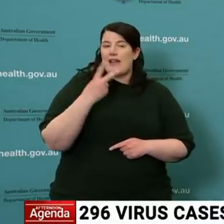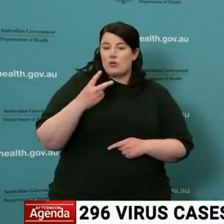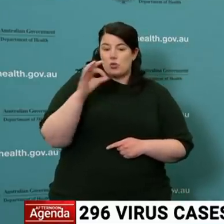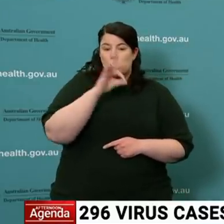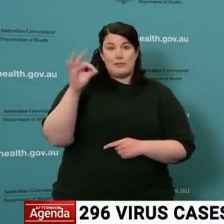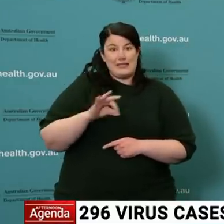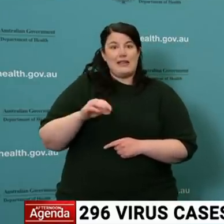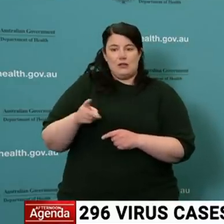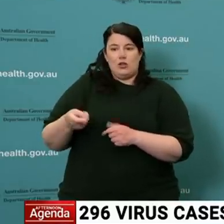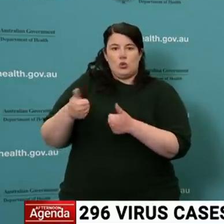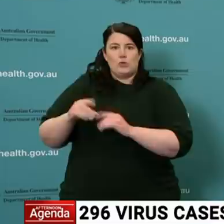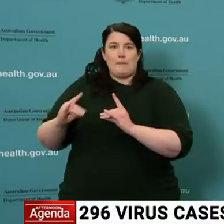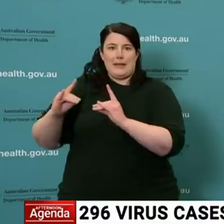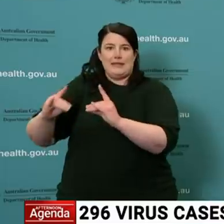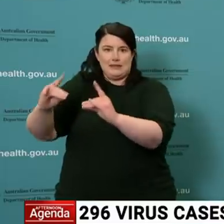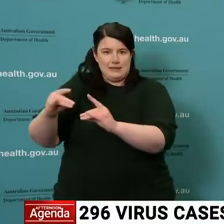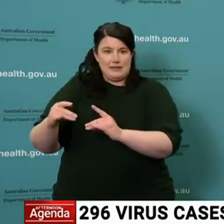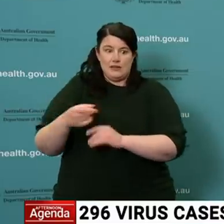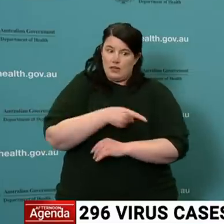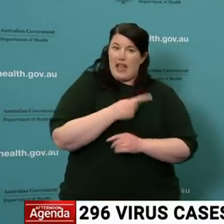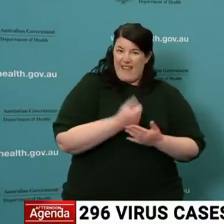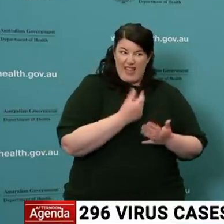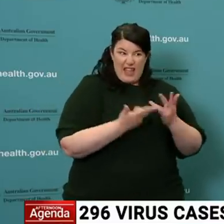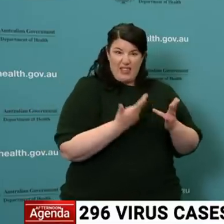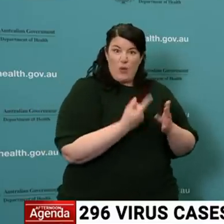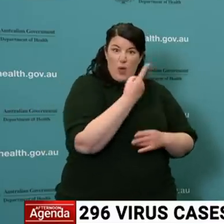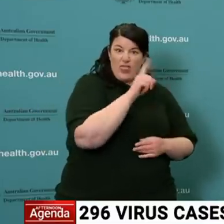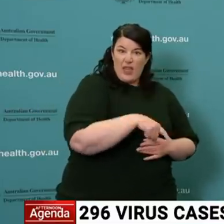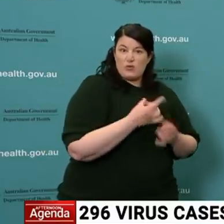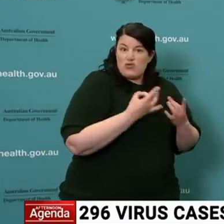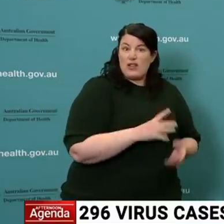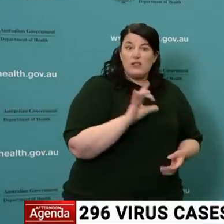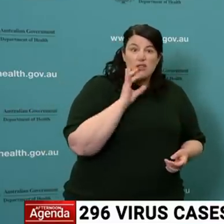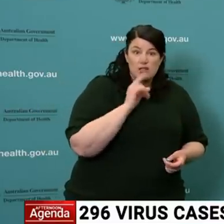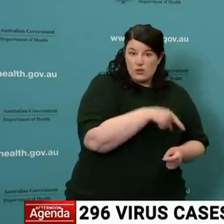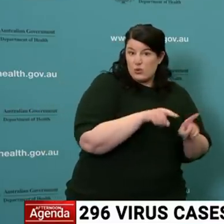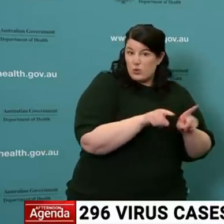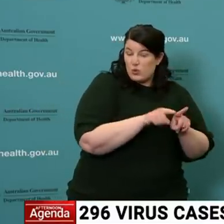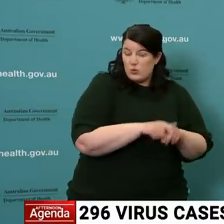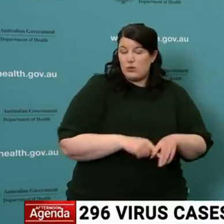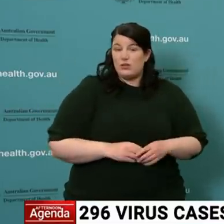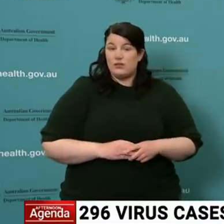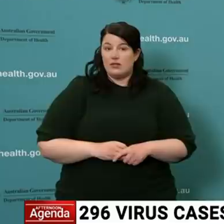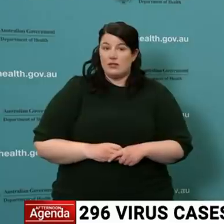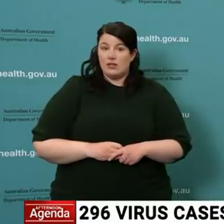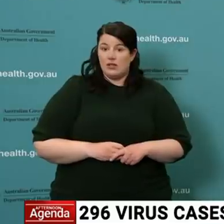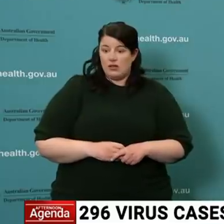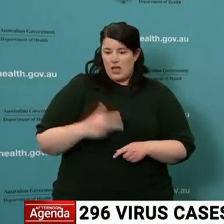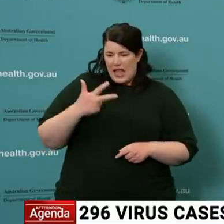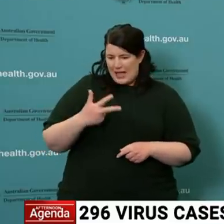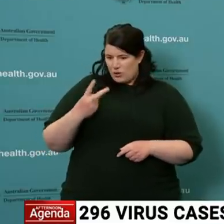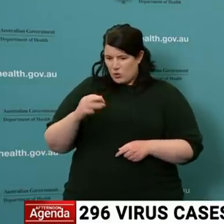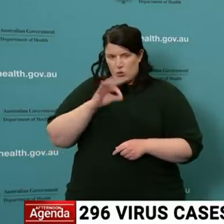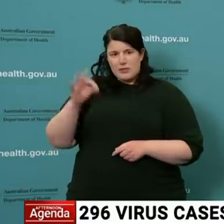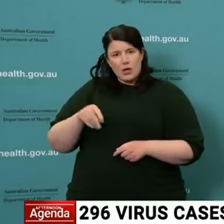more or less, is also the case nationally. Now, that's an important number, that